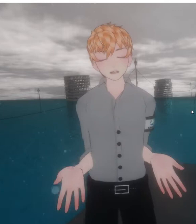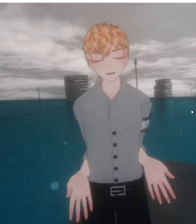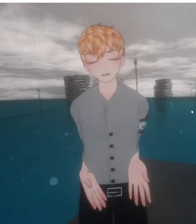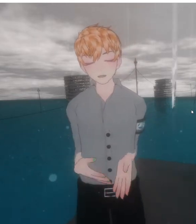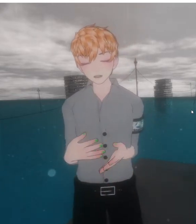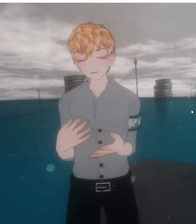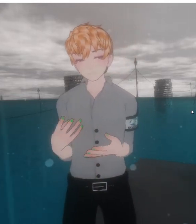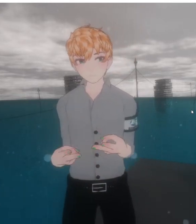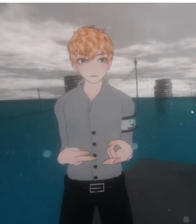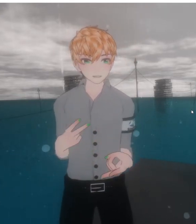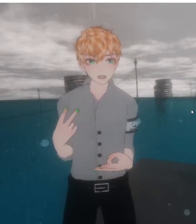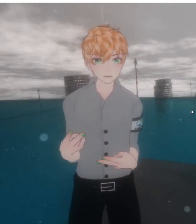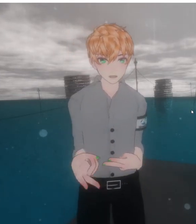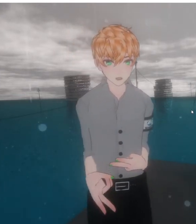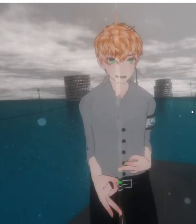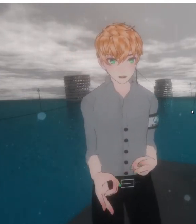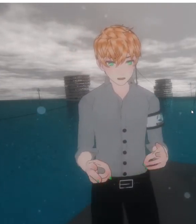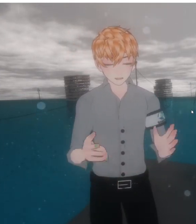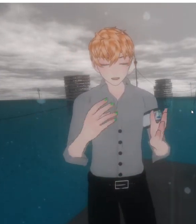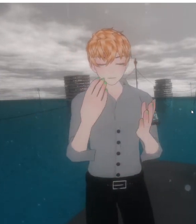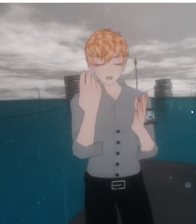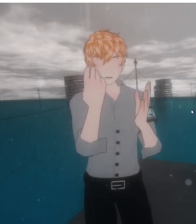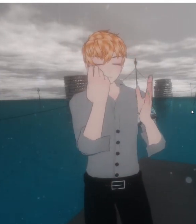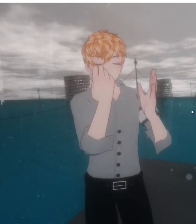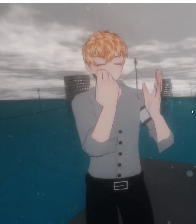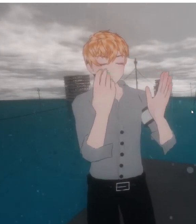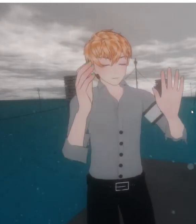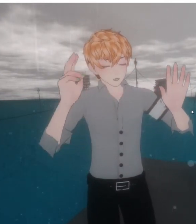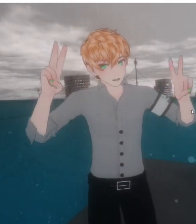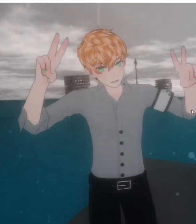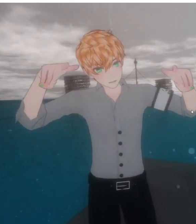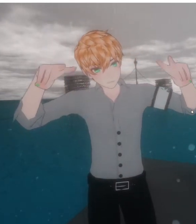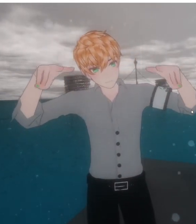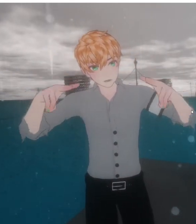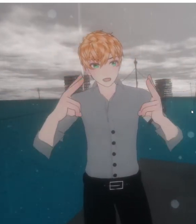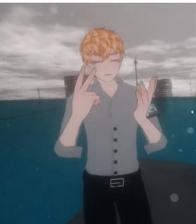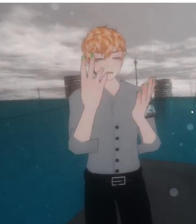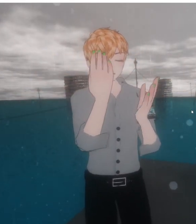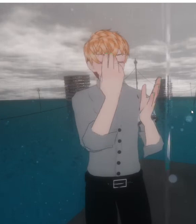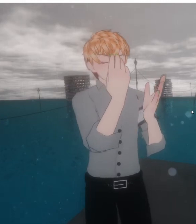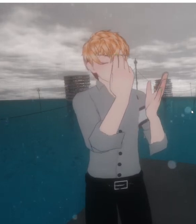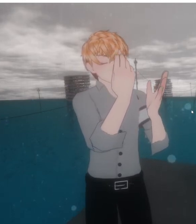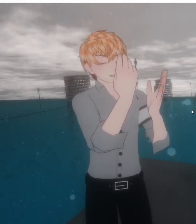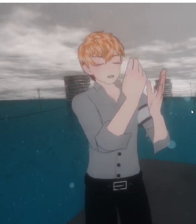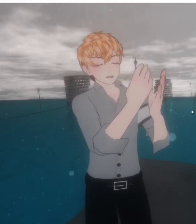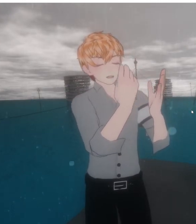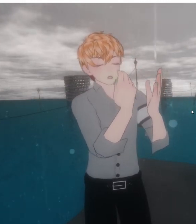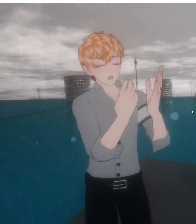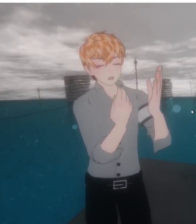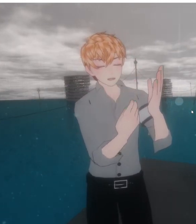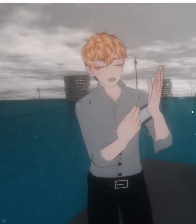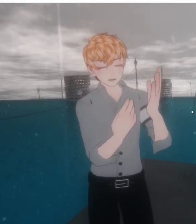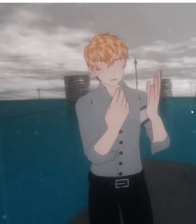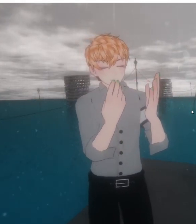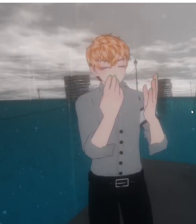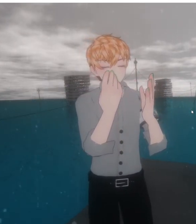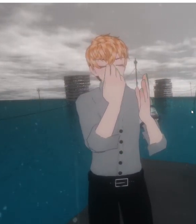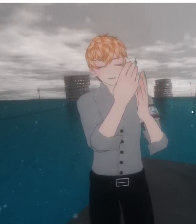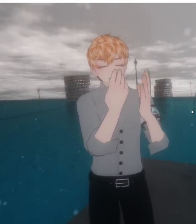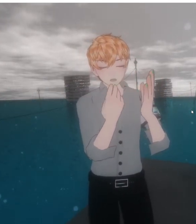example of a sign language accent of, though it's proper to do list